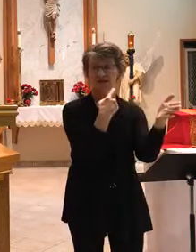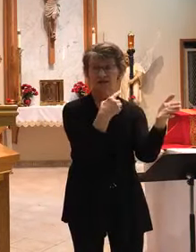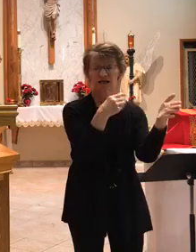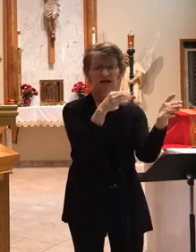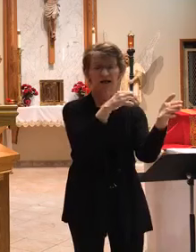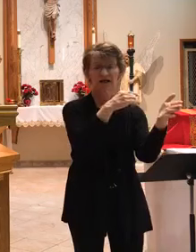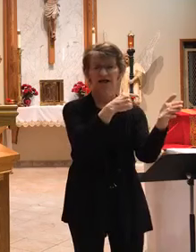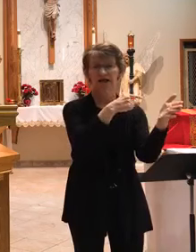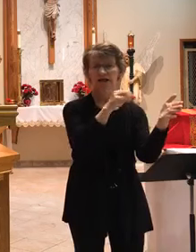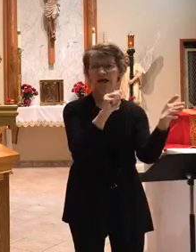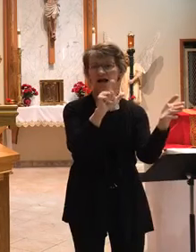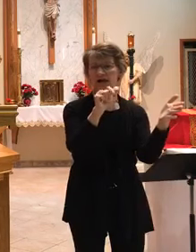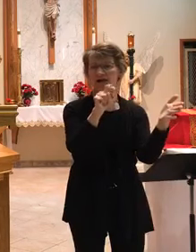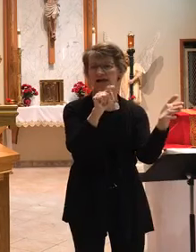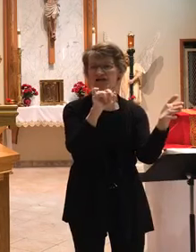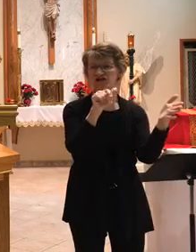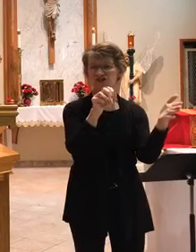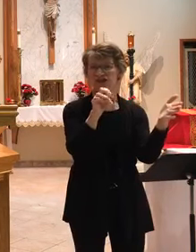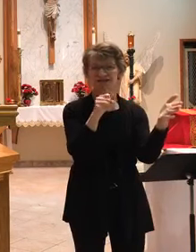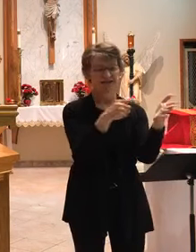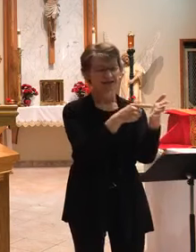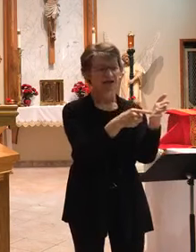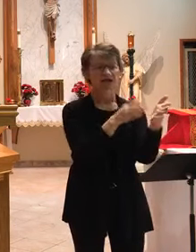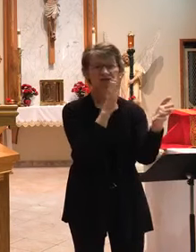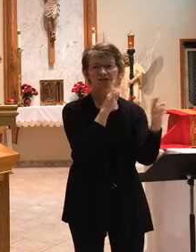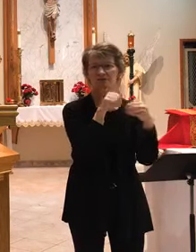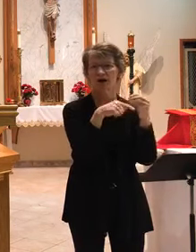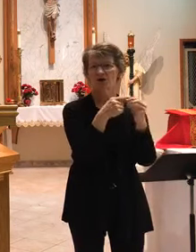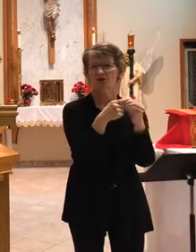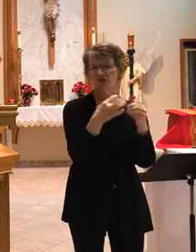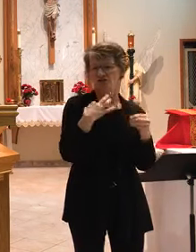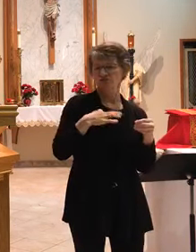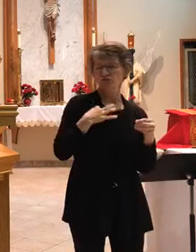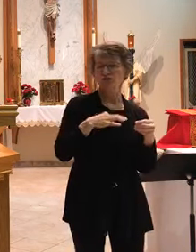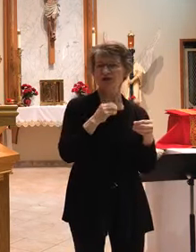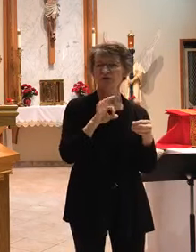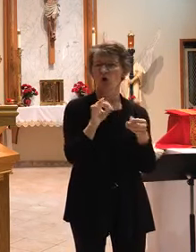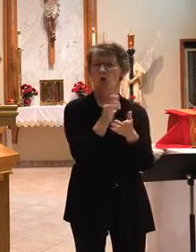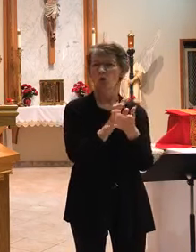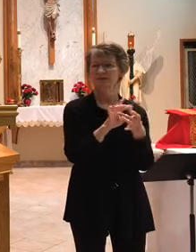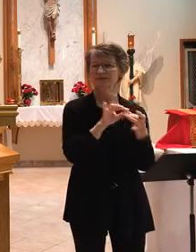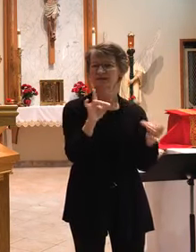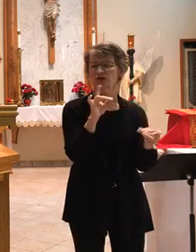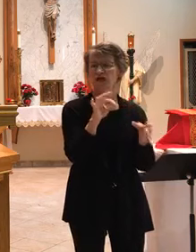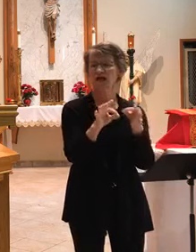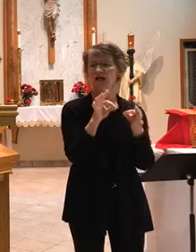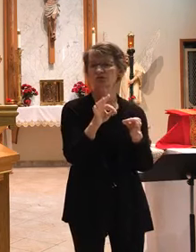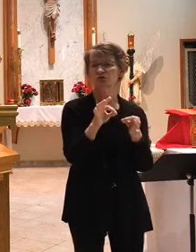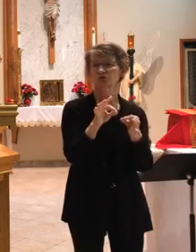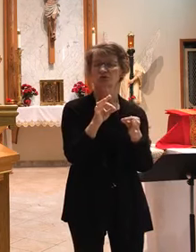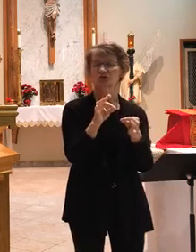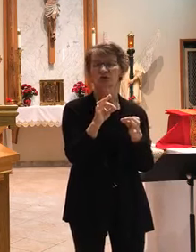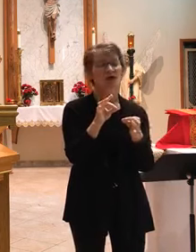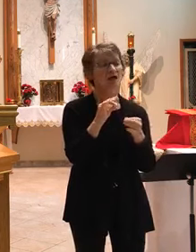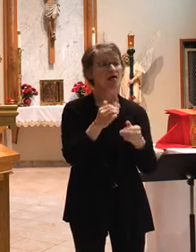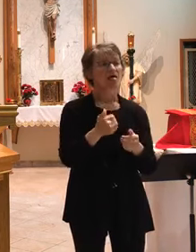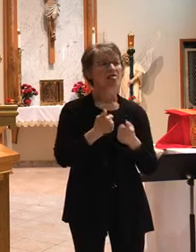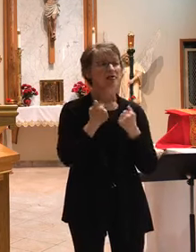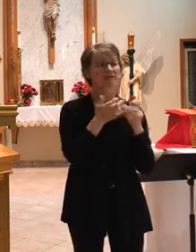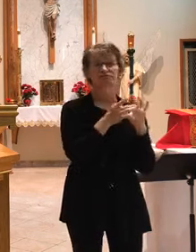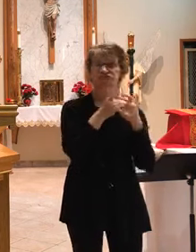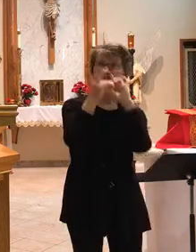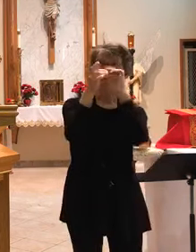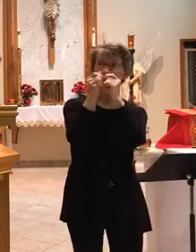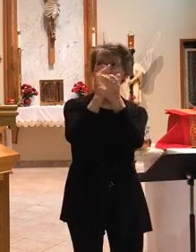talks about what is the fruits of the Holy Spirit, if you're living a life with the Holy Spirit, or you're living a life according